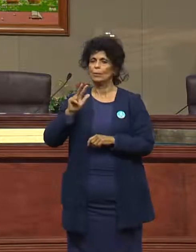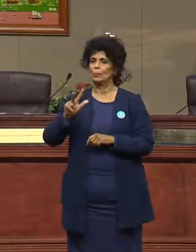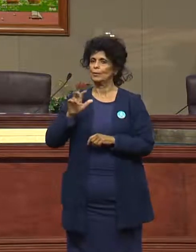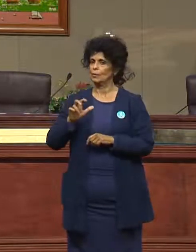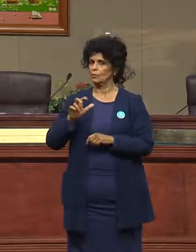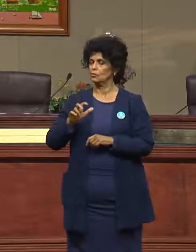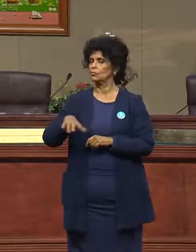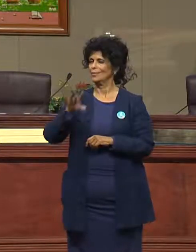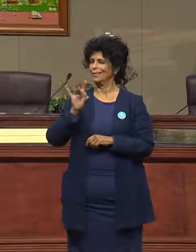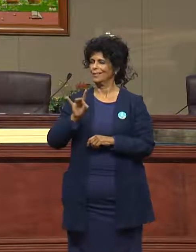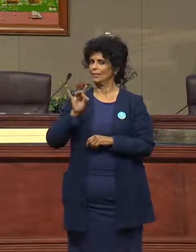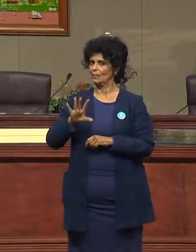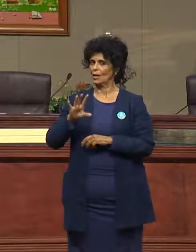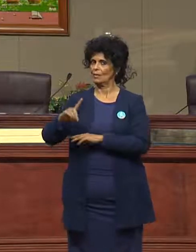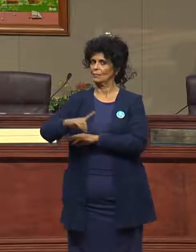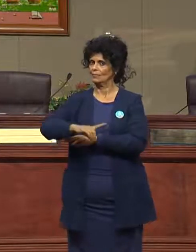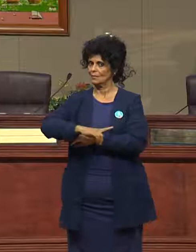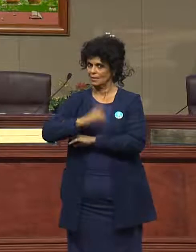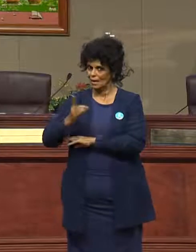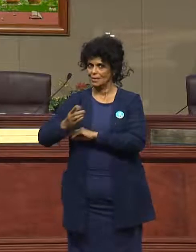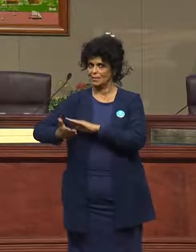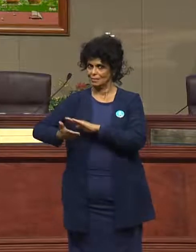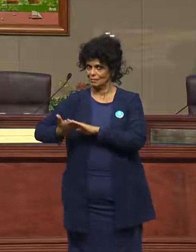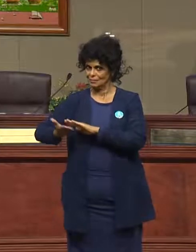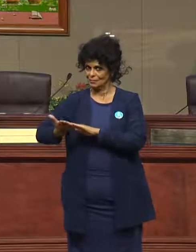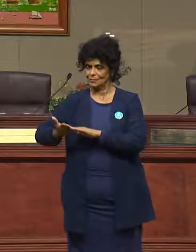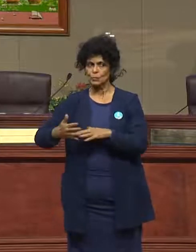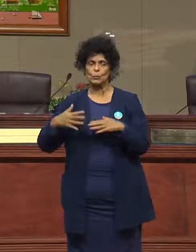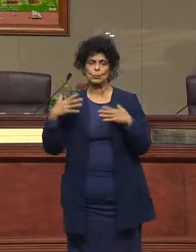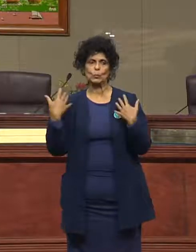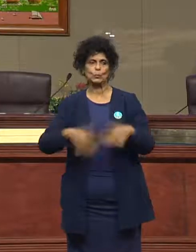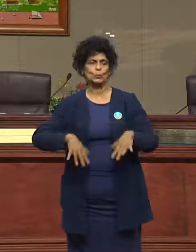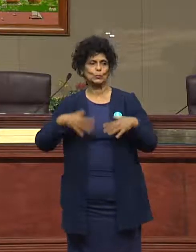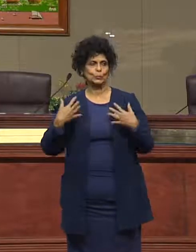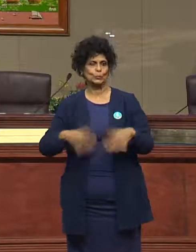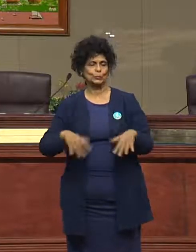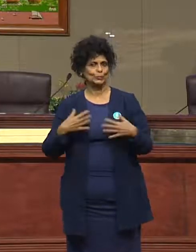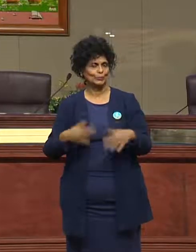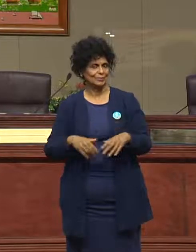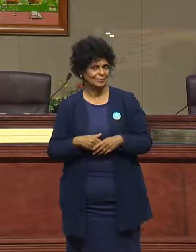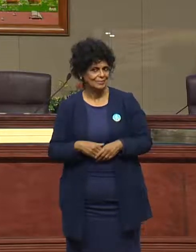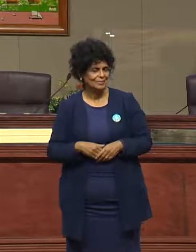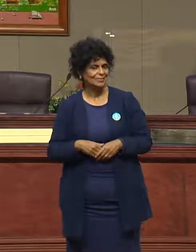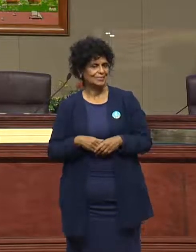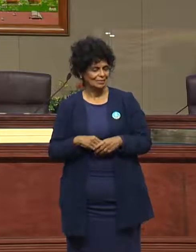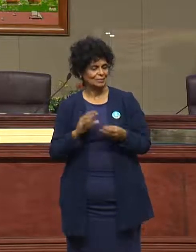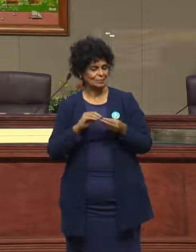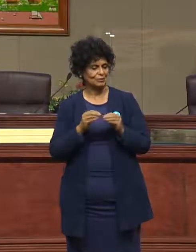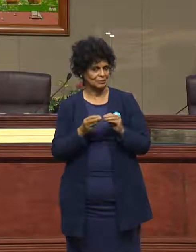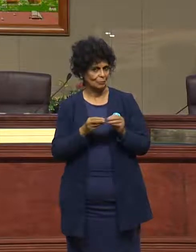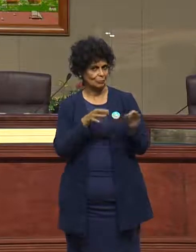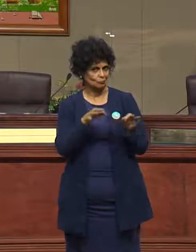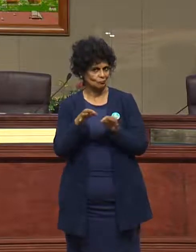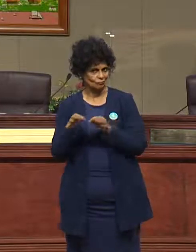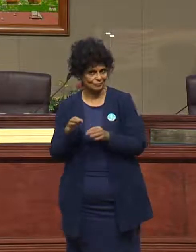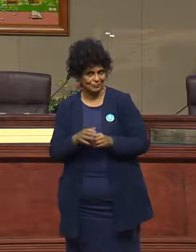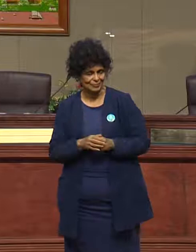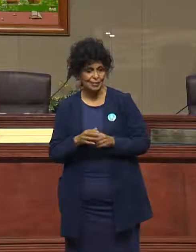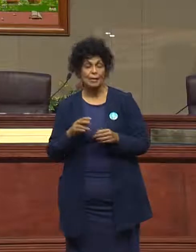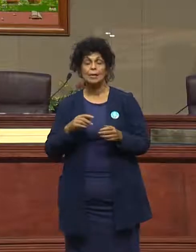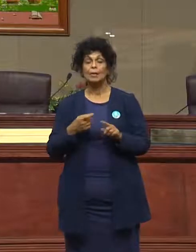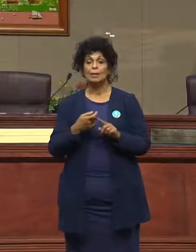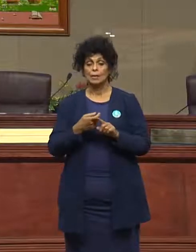385 days. A little bit of factual tidbits there. Since late December, the